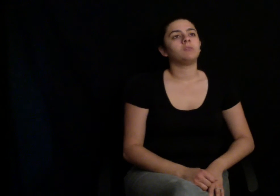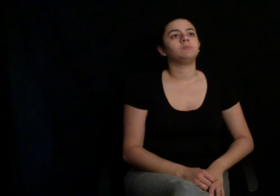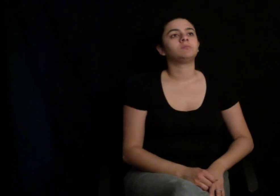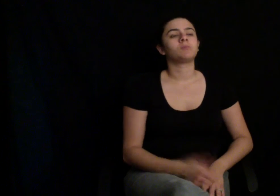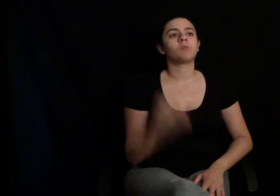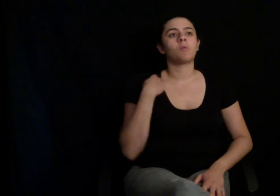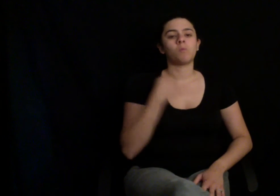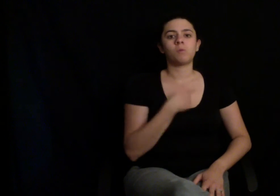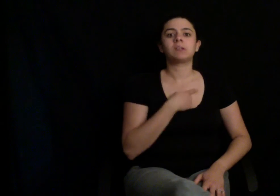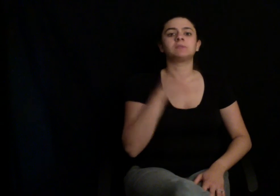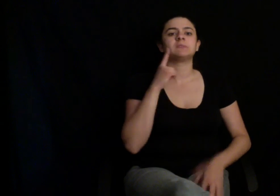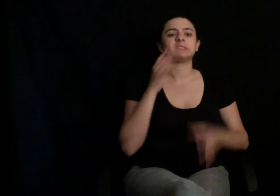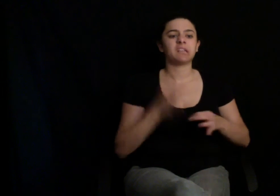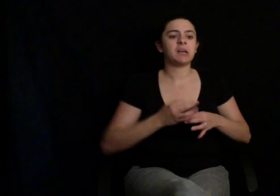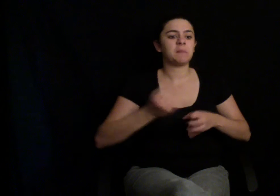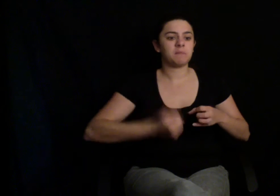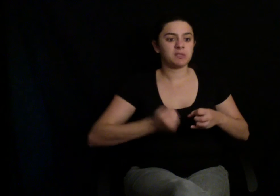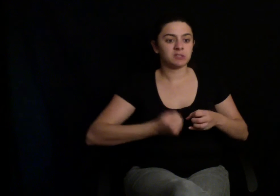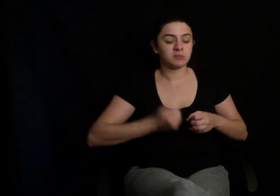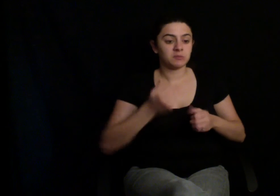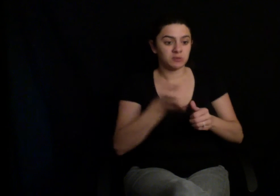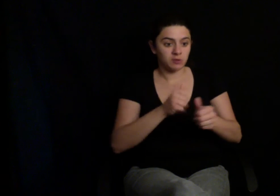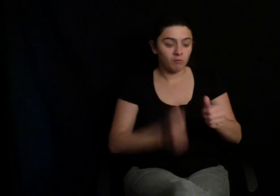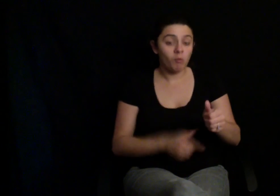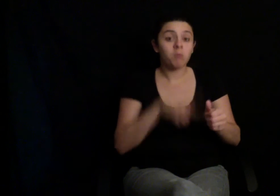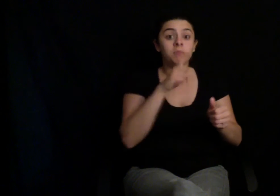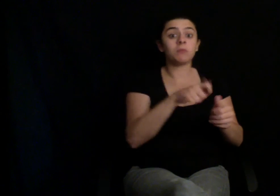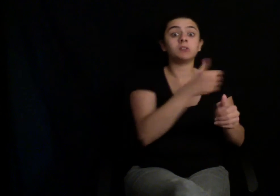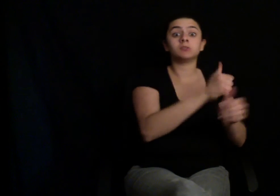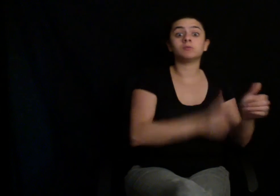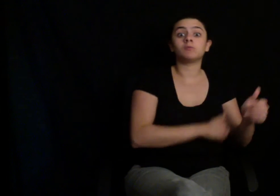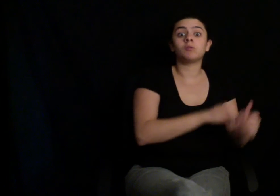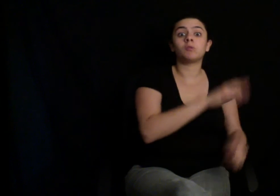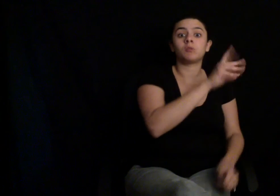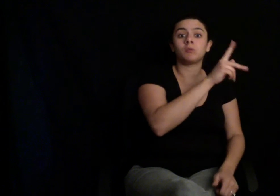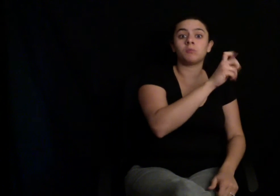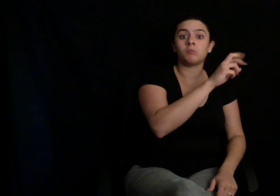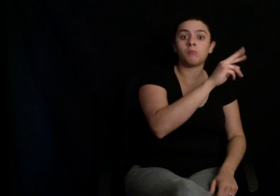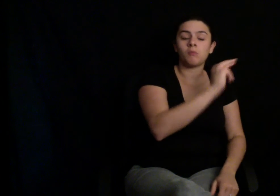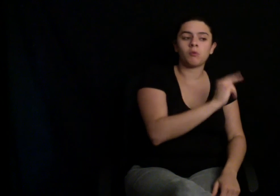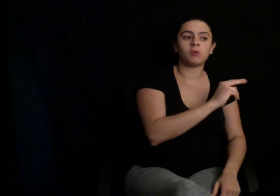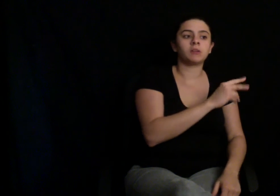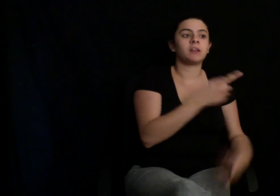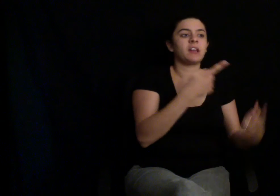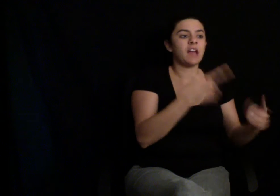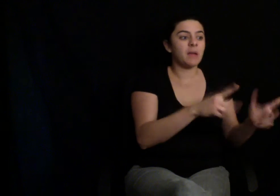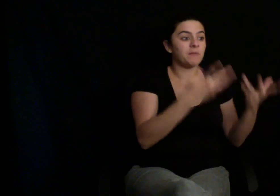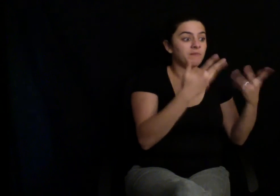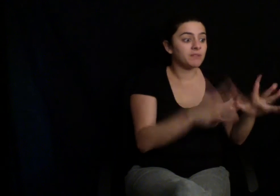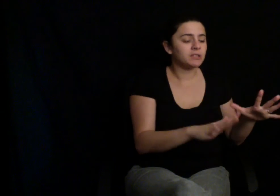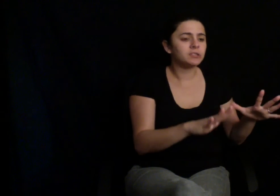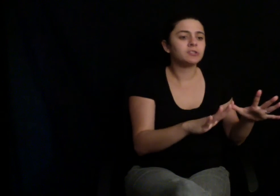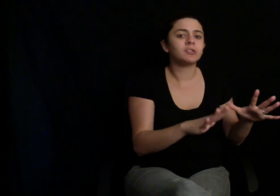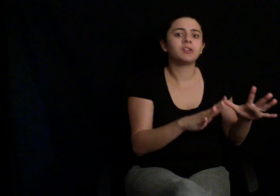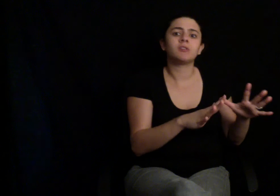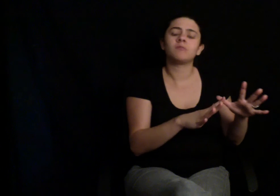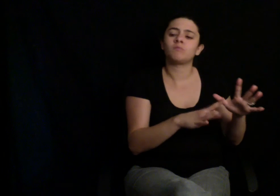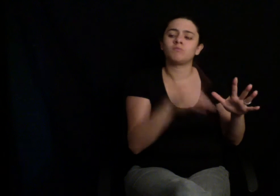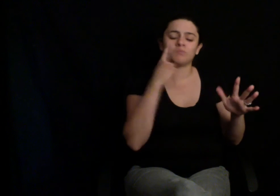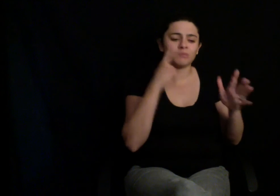also abstaining from porn, and we started experiencing these tremendous benefits in our lives. So we wanted to start experimenting for longer periods of time, maybe